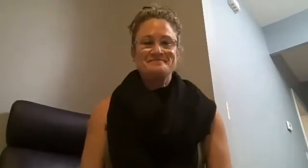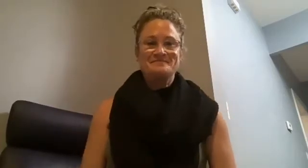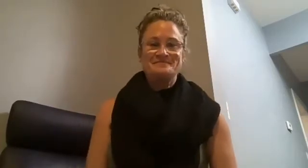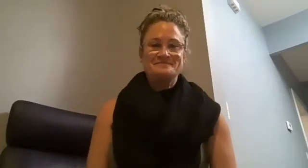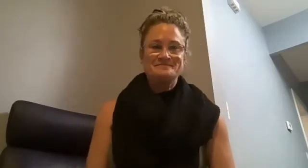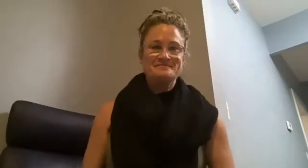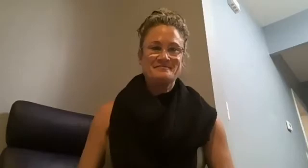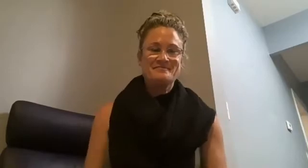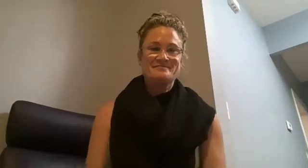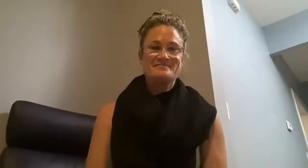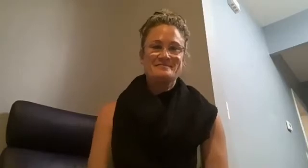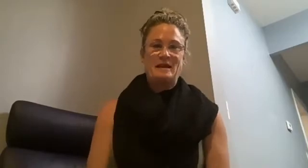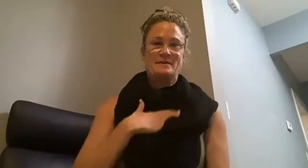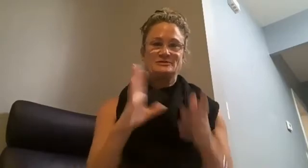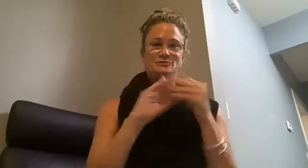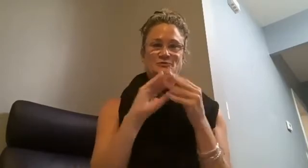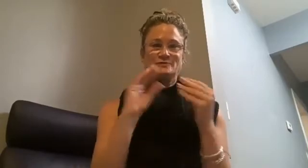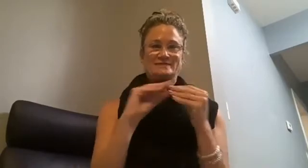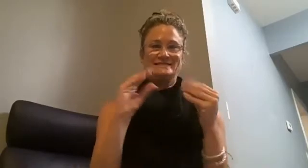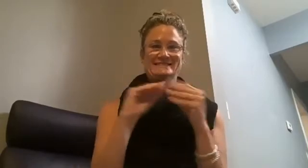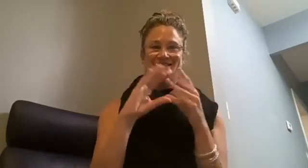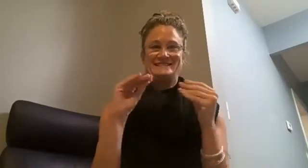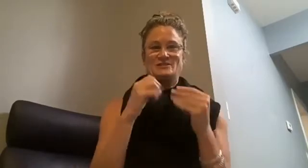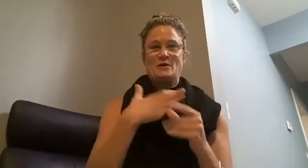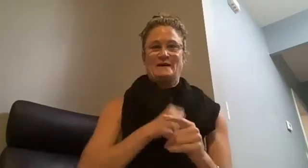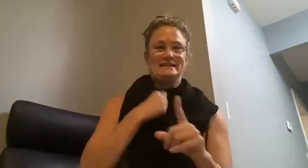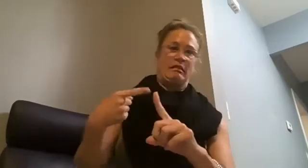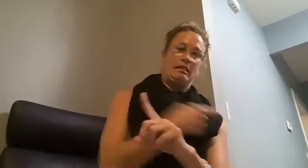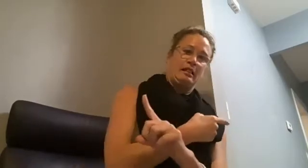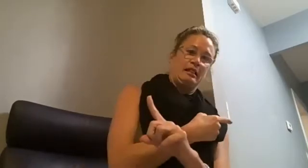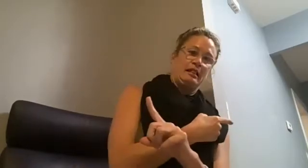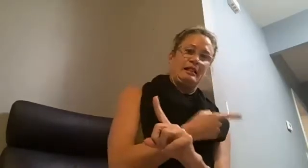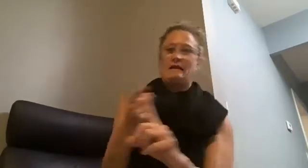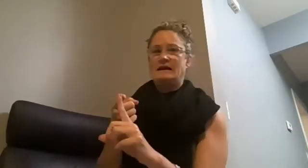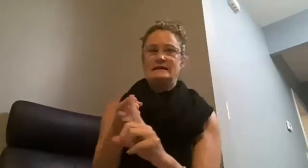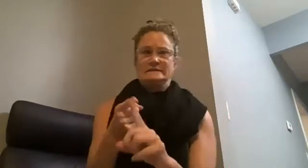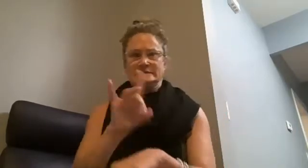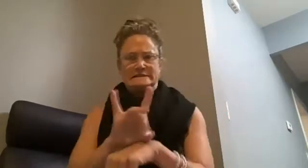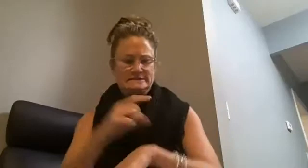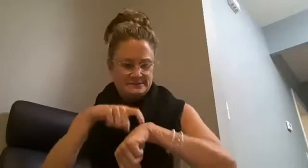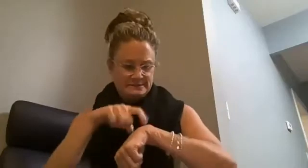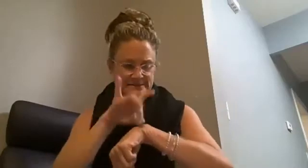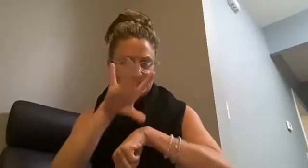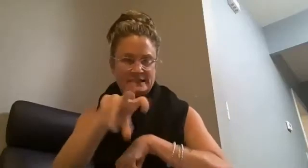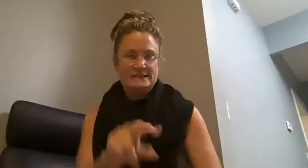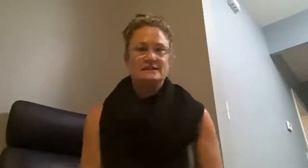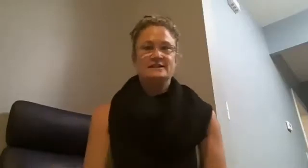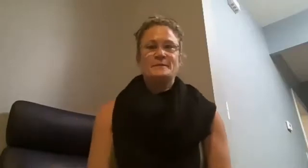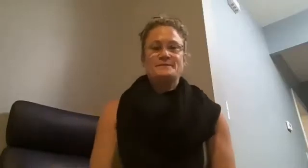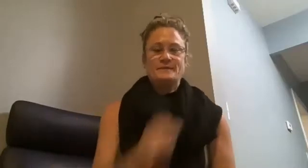going to get into my story because I'm starting to just get off track, and it's like almost 8:30. Anyway, I was 19 years old, and I